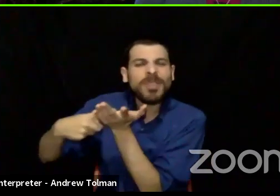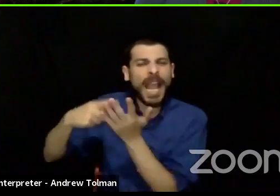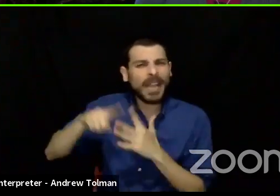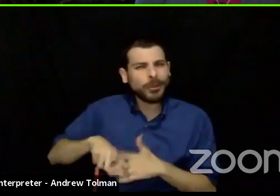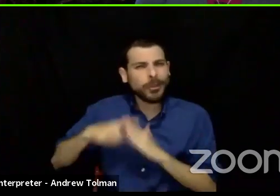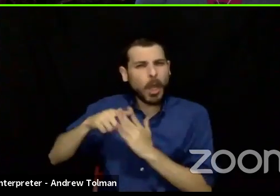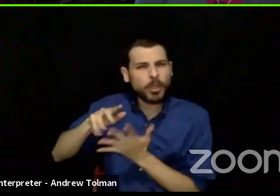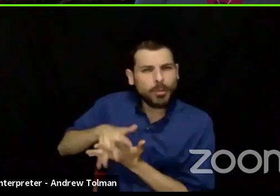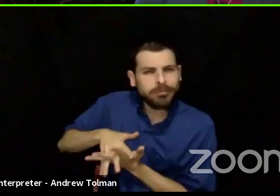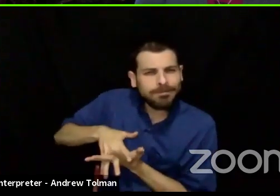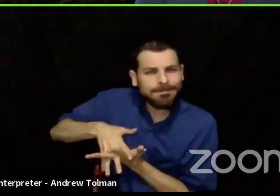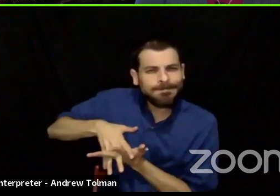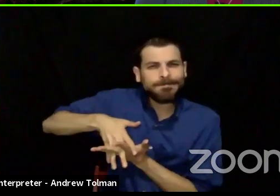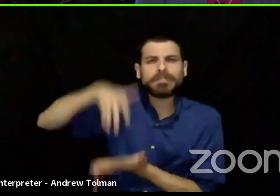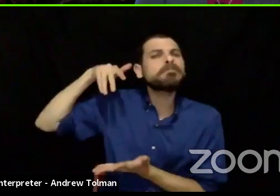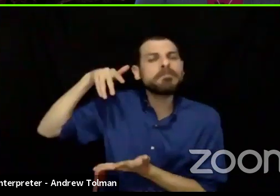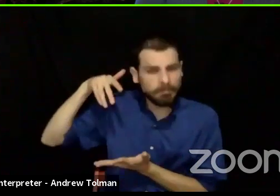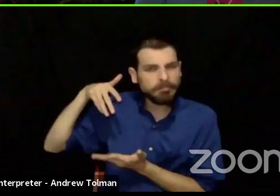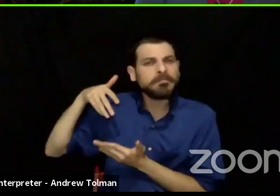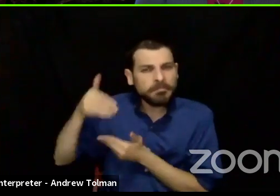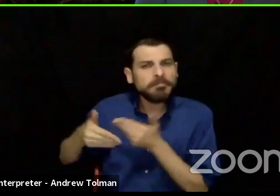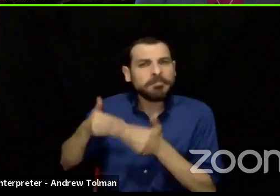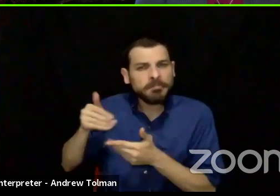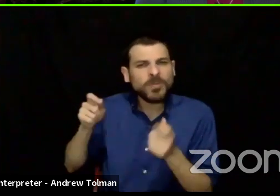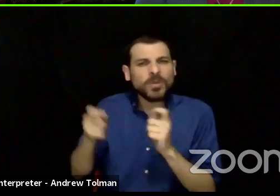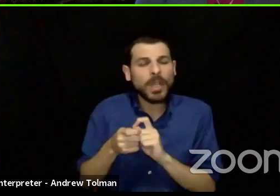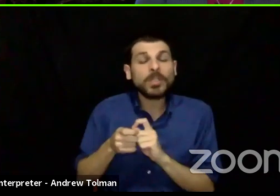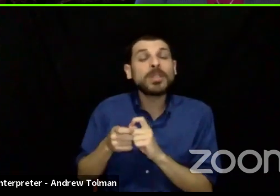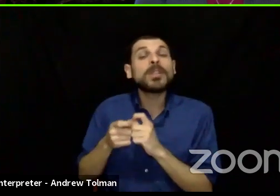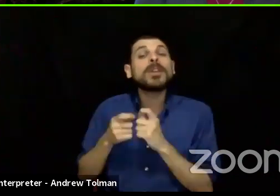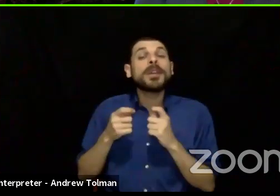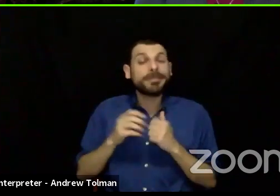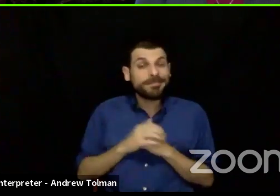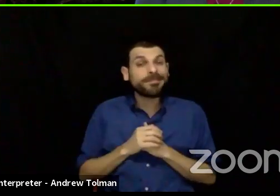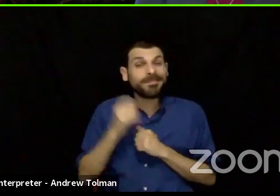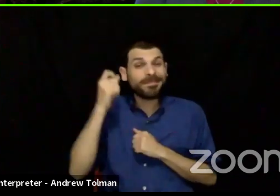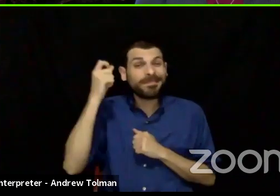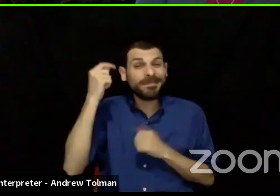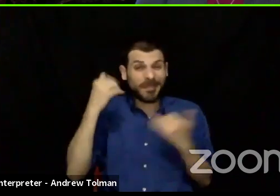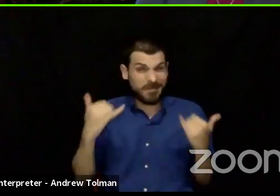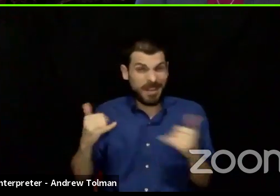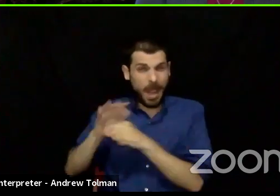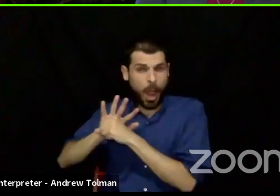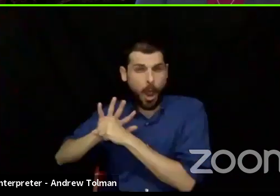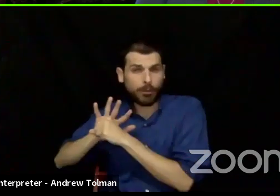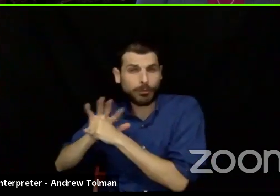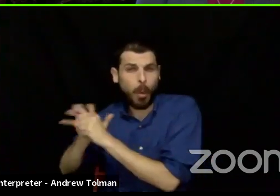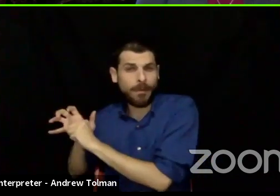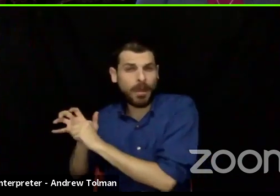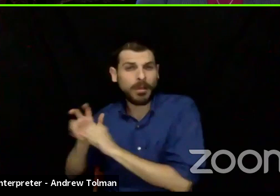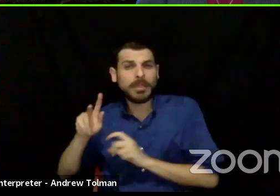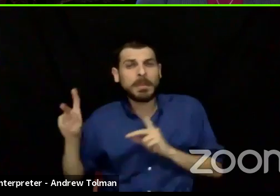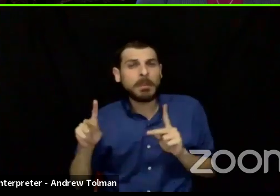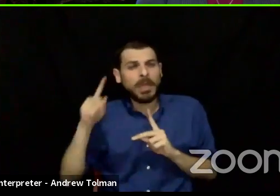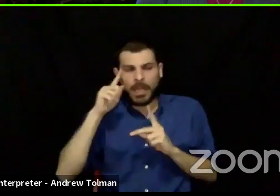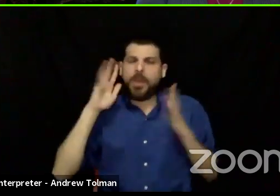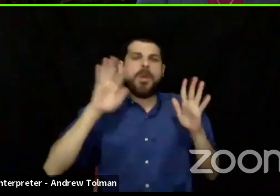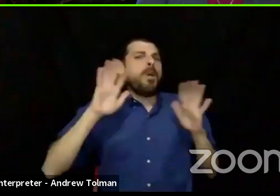are happening. And we don't have to use COVID-19 to say that these things are being heightened. A lot of us have lived with